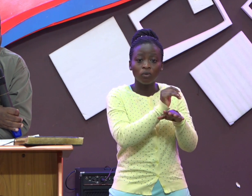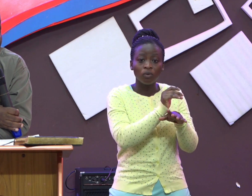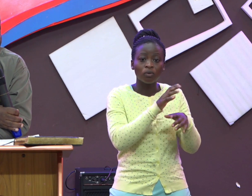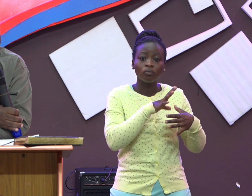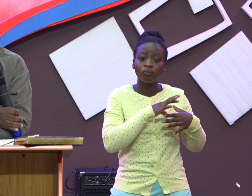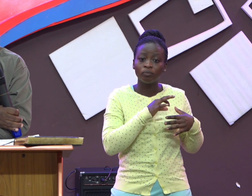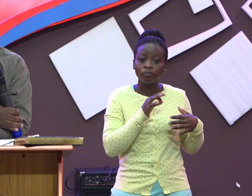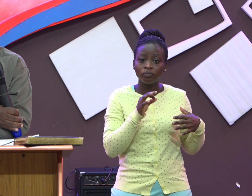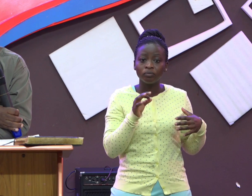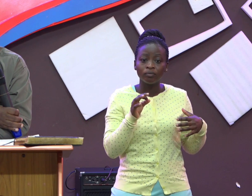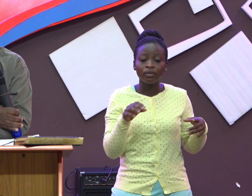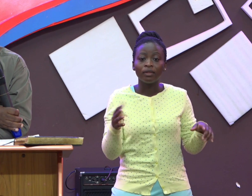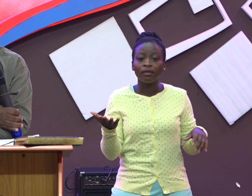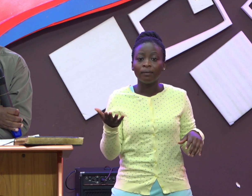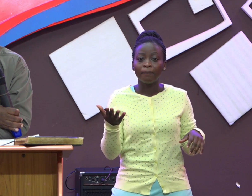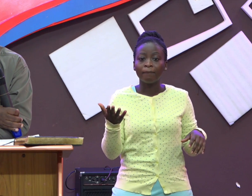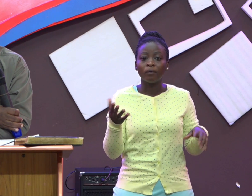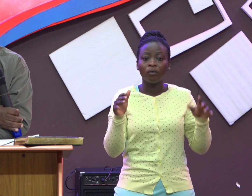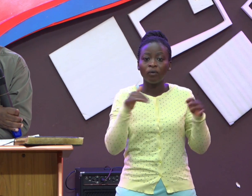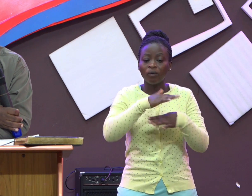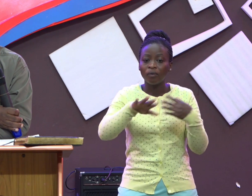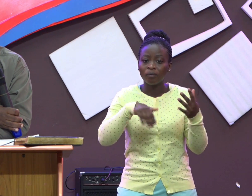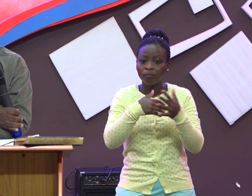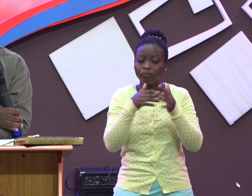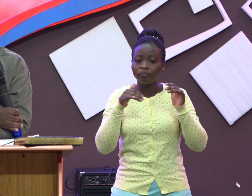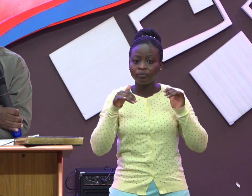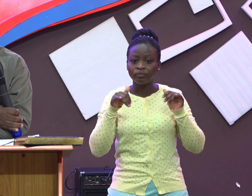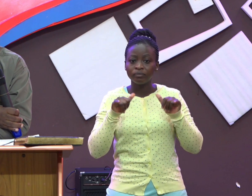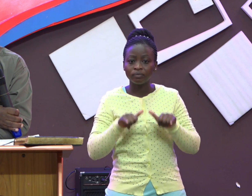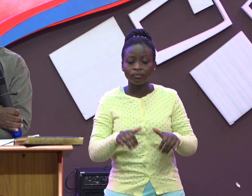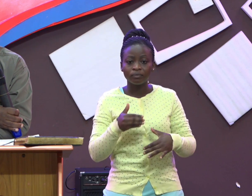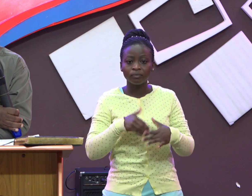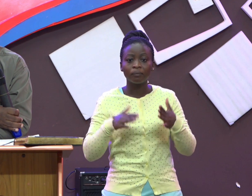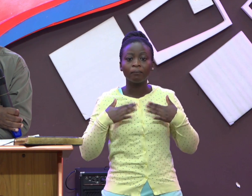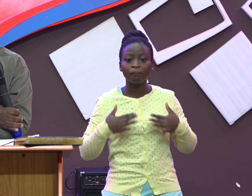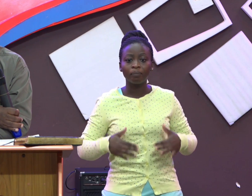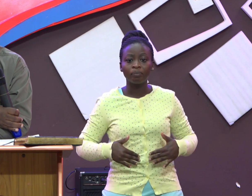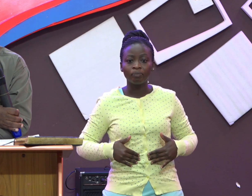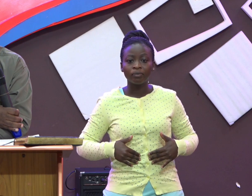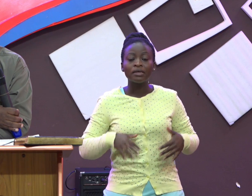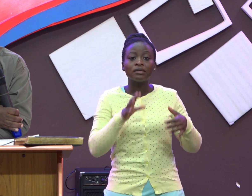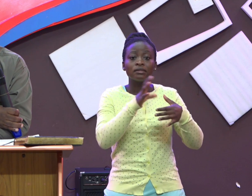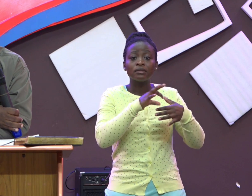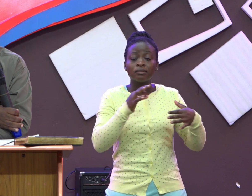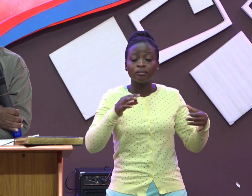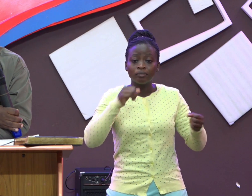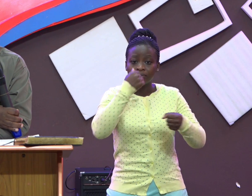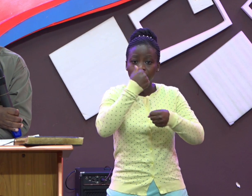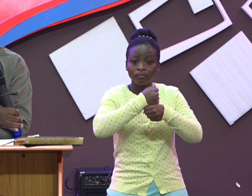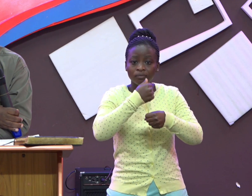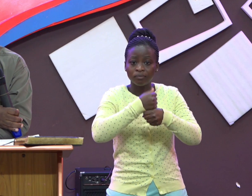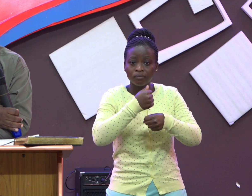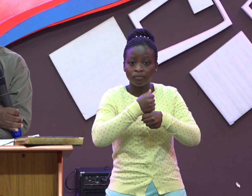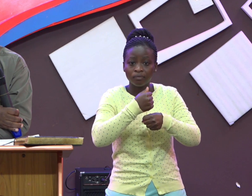And both of them dwell in the body. Omwoyo okukola emirimu gyagwo. For the spirit to do its work. Gwetaaga emmeme. It needs the